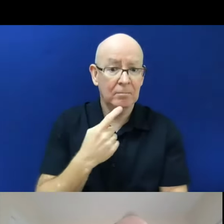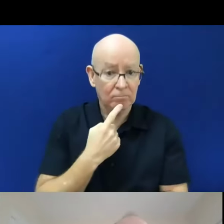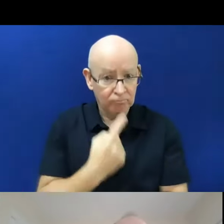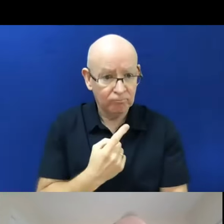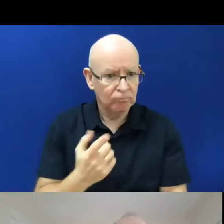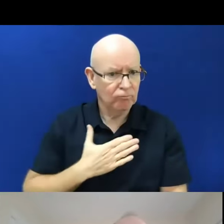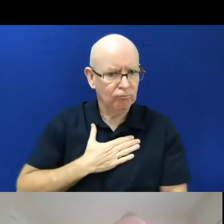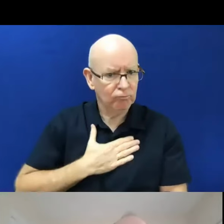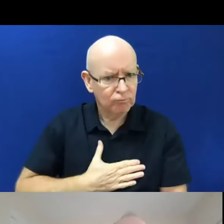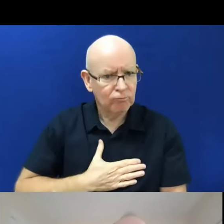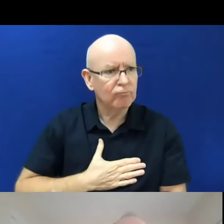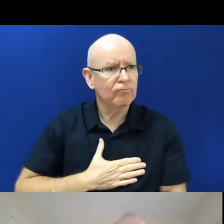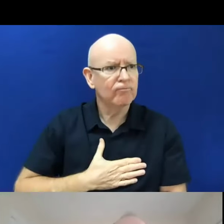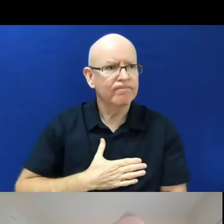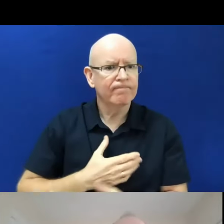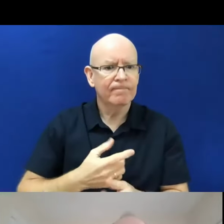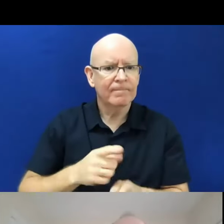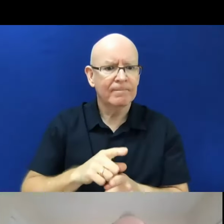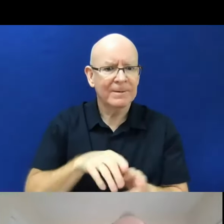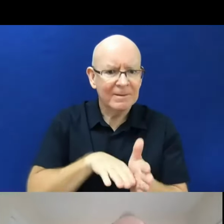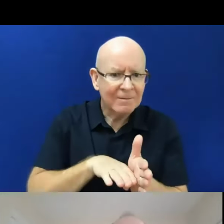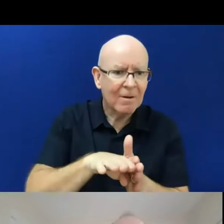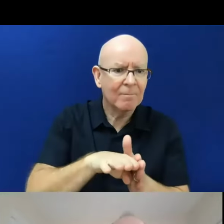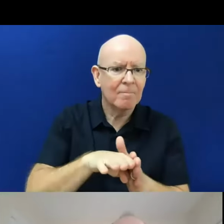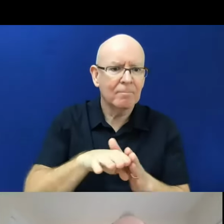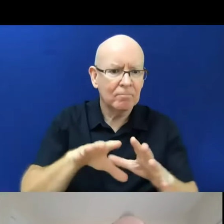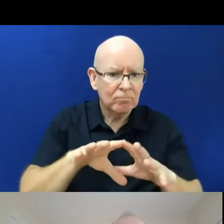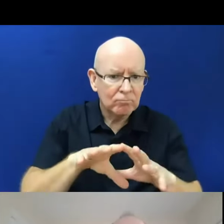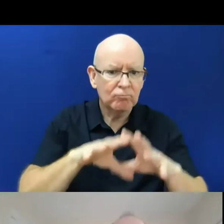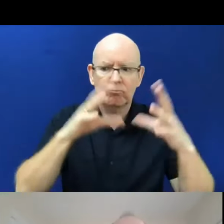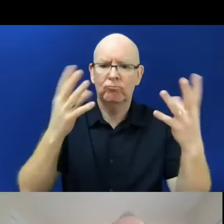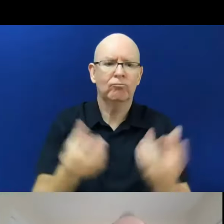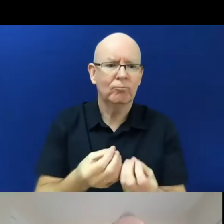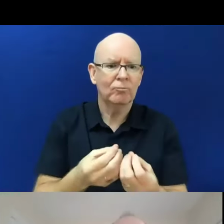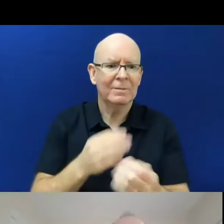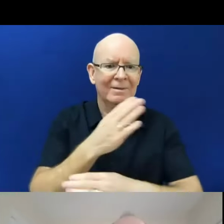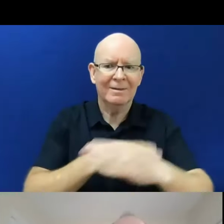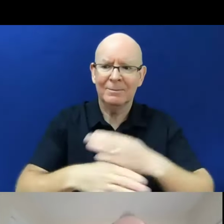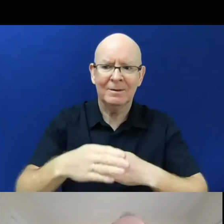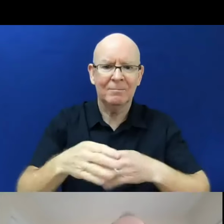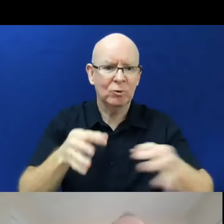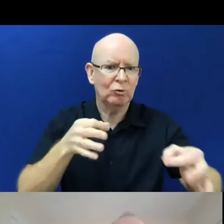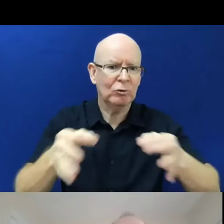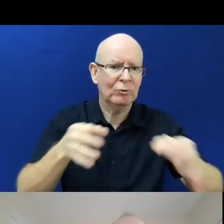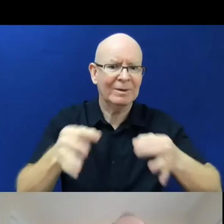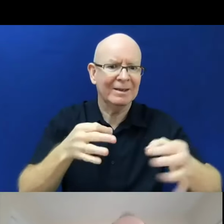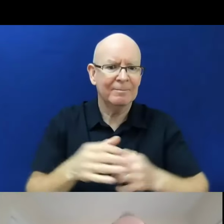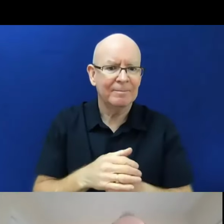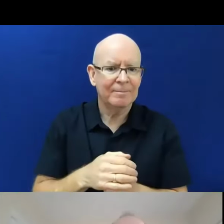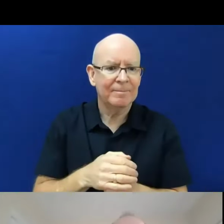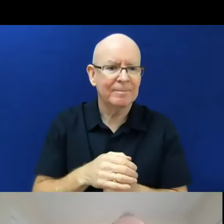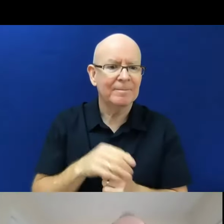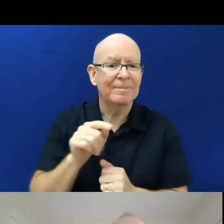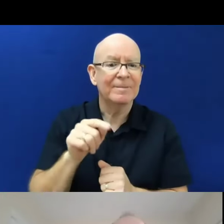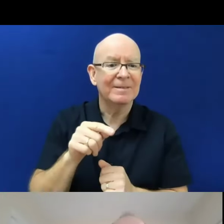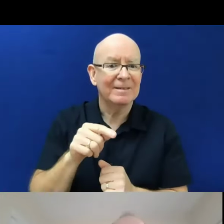strategy. The genesis of that is unknown to me. At some point it appeared, and